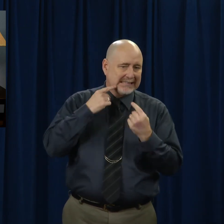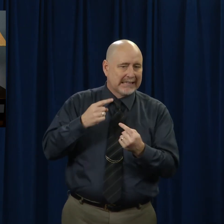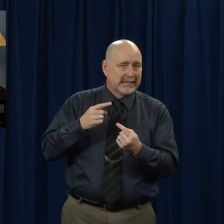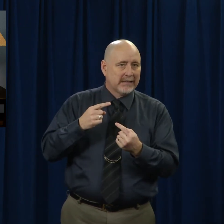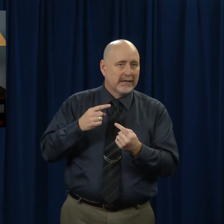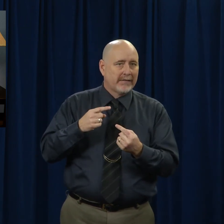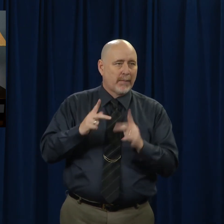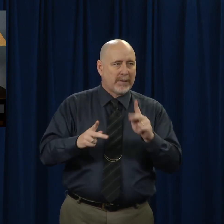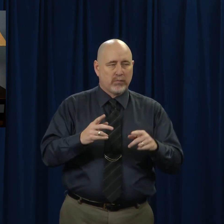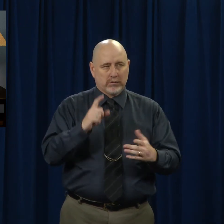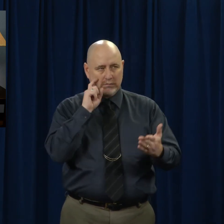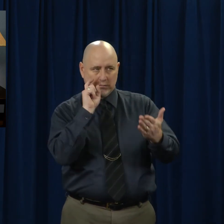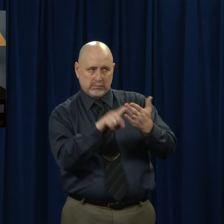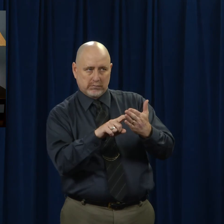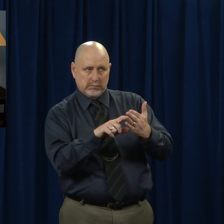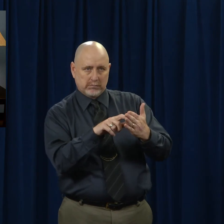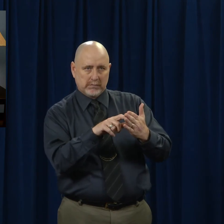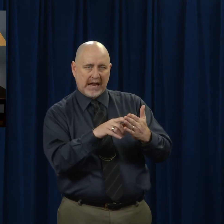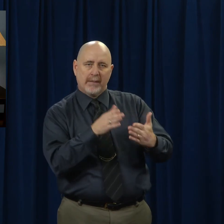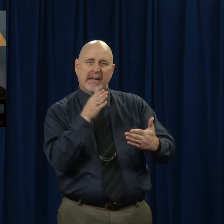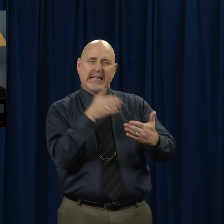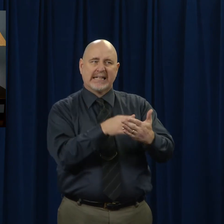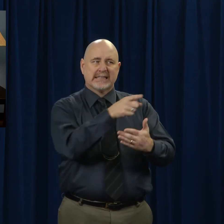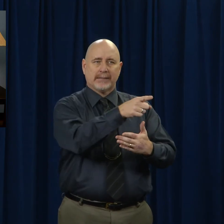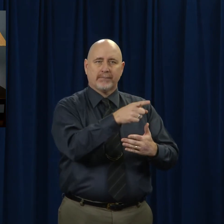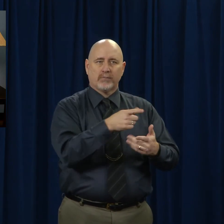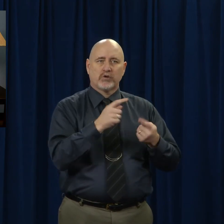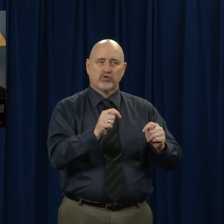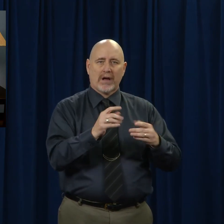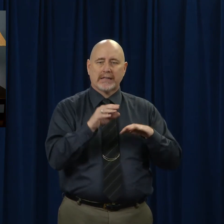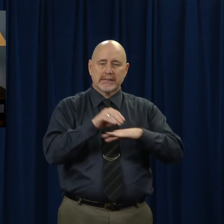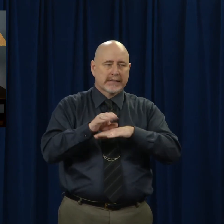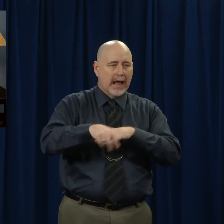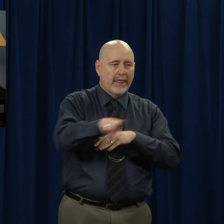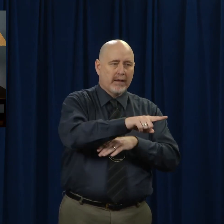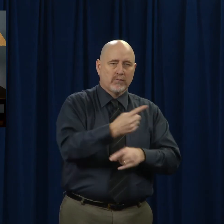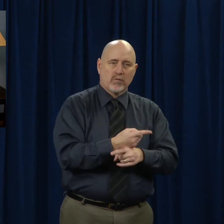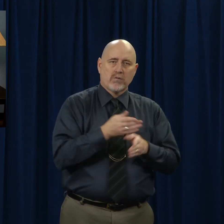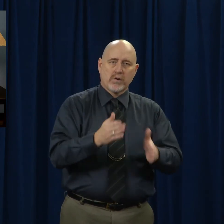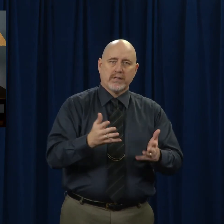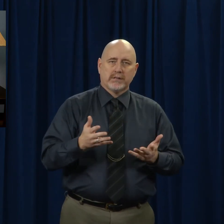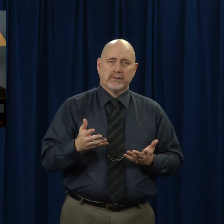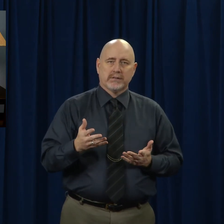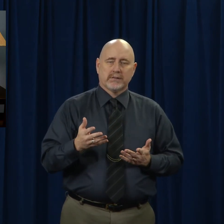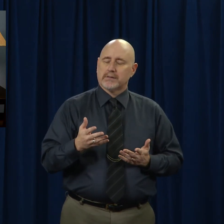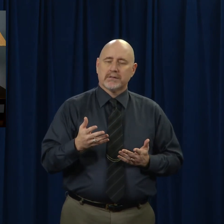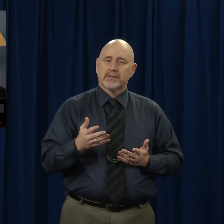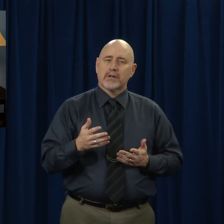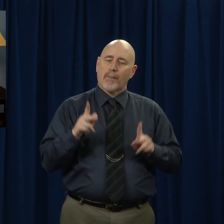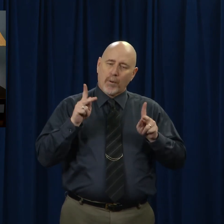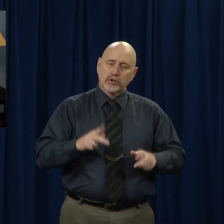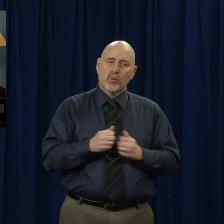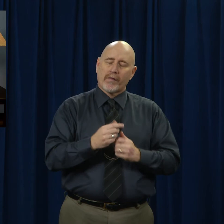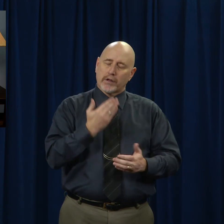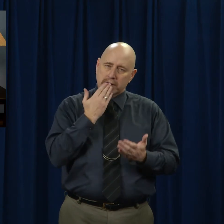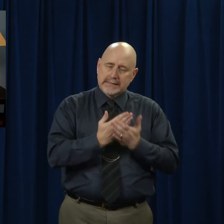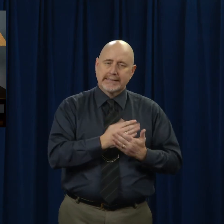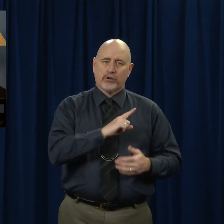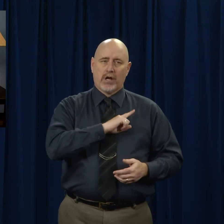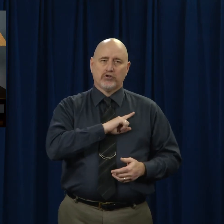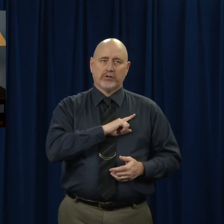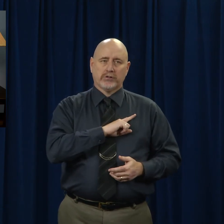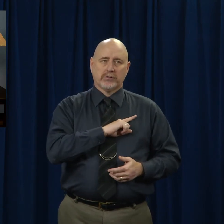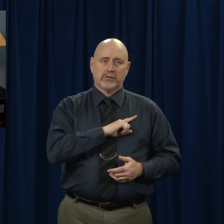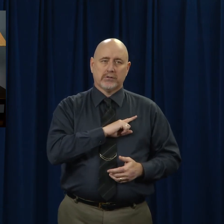life that people could lay hold of and hold it against him when he's trying to guide them in the ways that are right. It's a man with a sincere